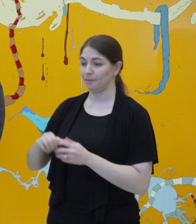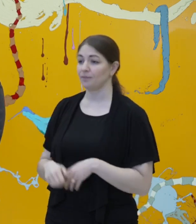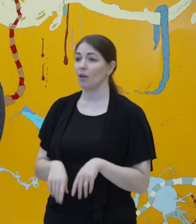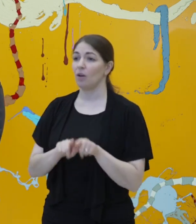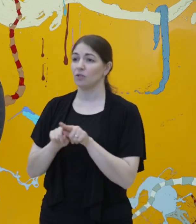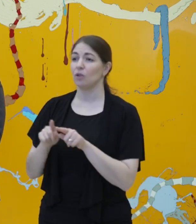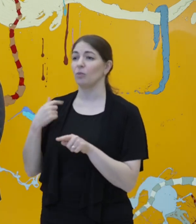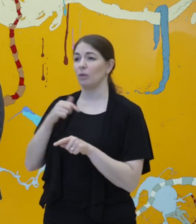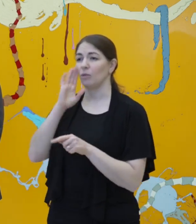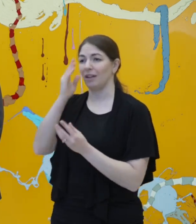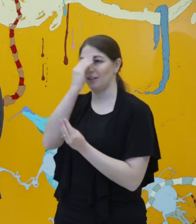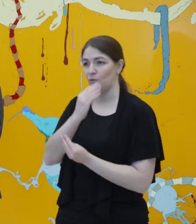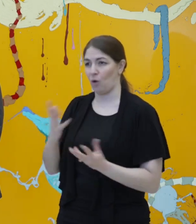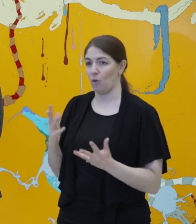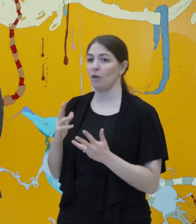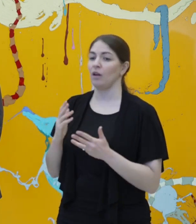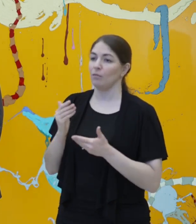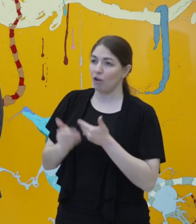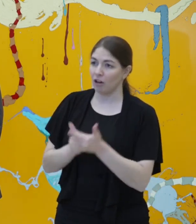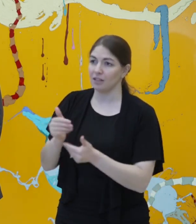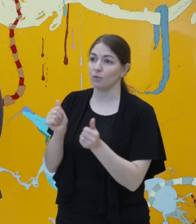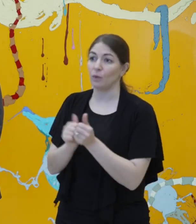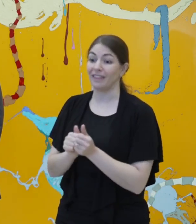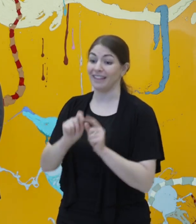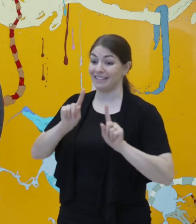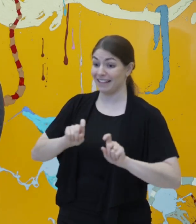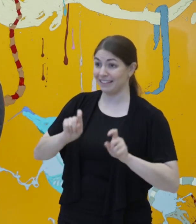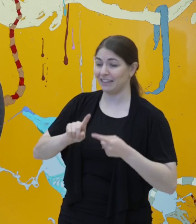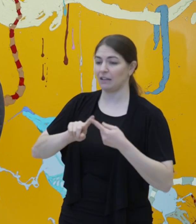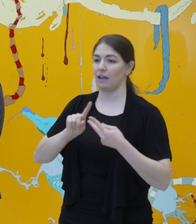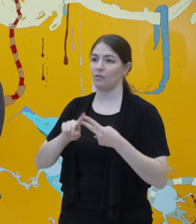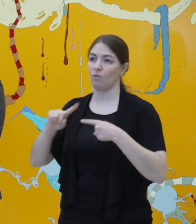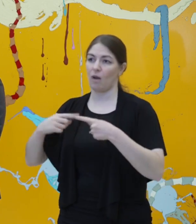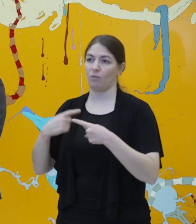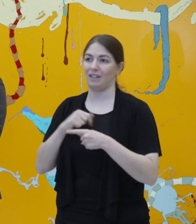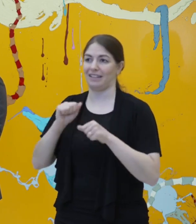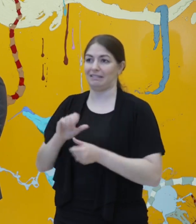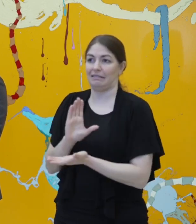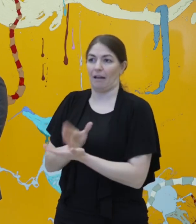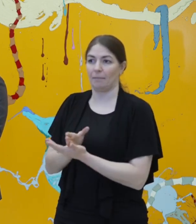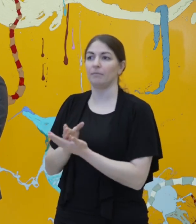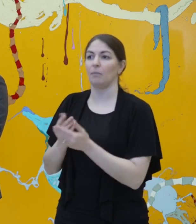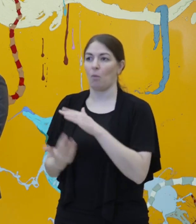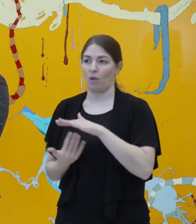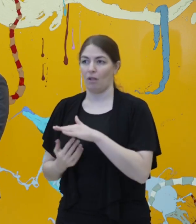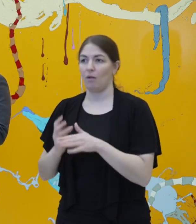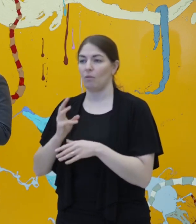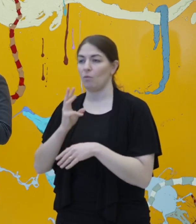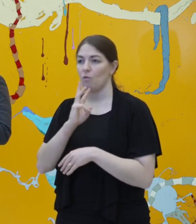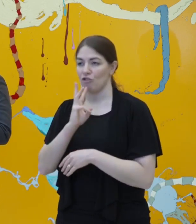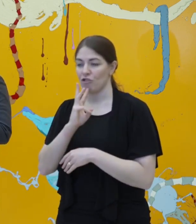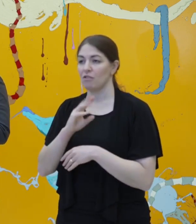ultimately lift that boiled water advisory. And in the meantime, we will continue to stand up our